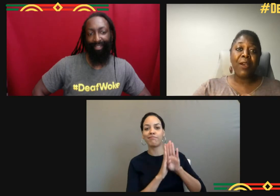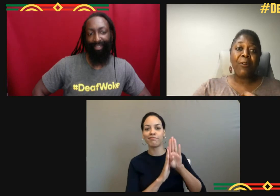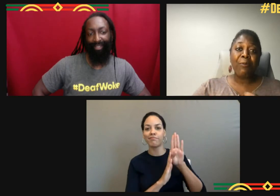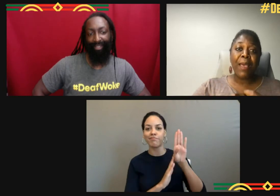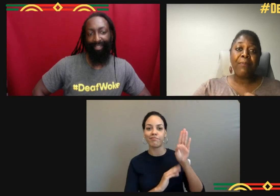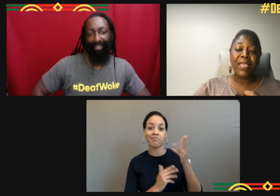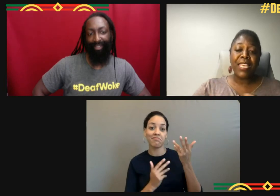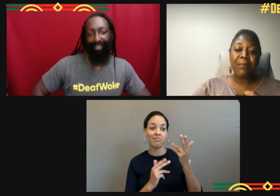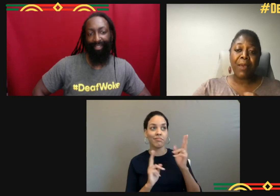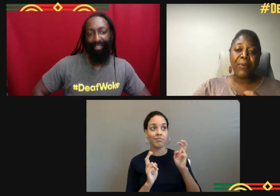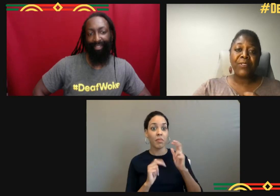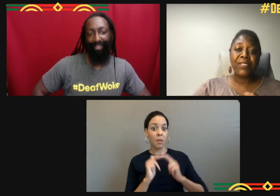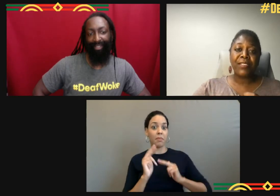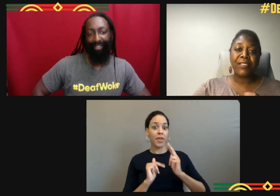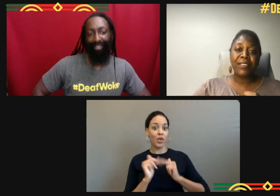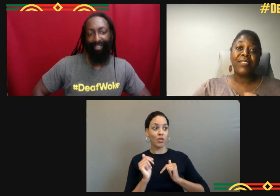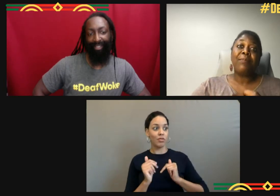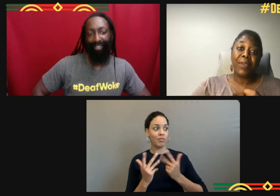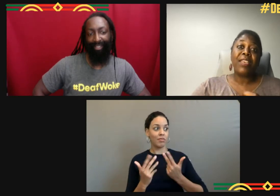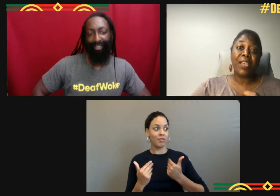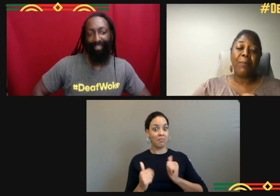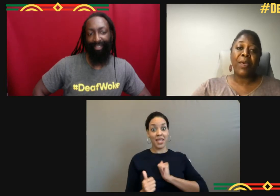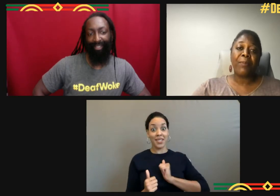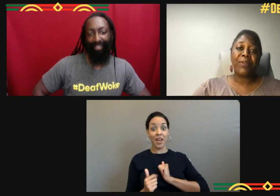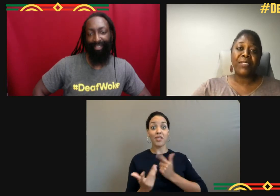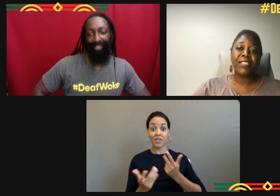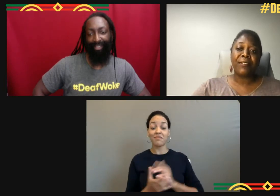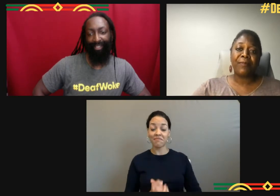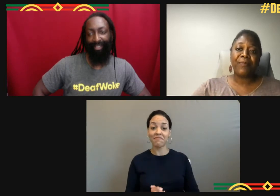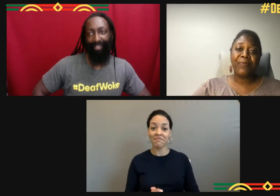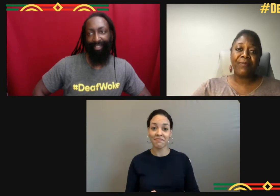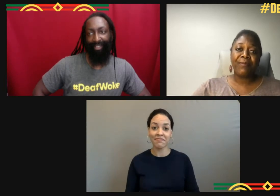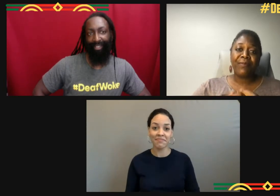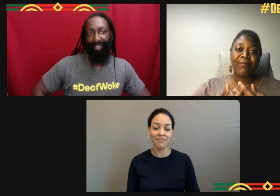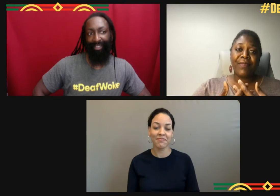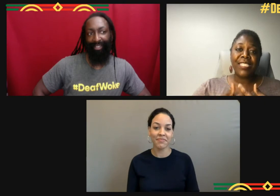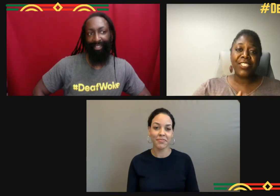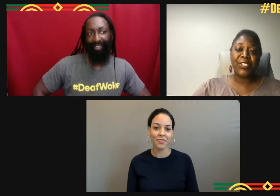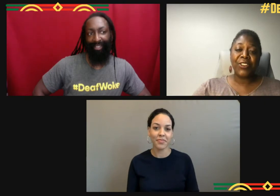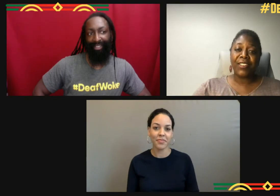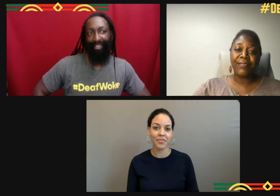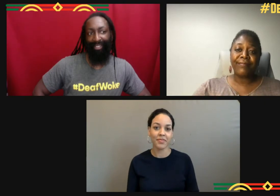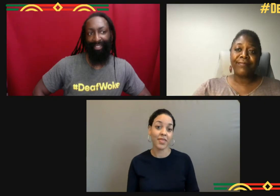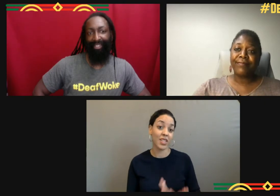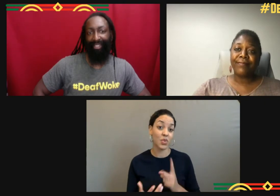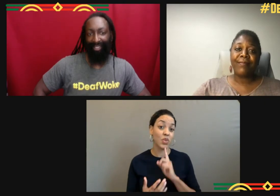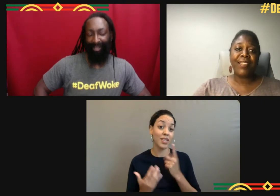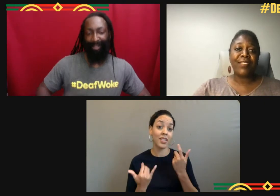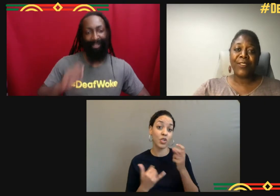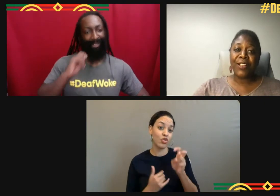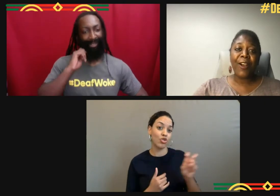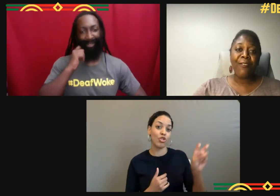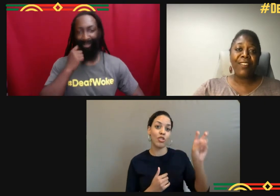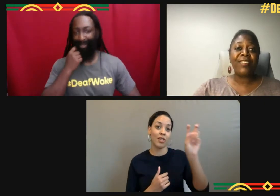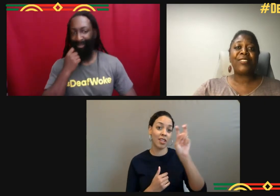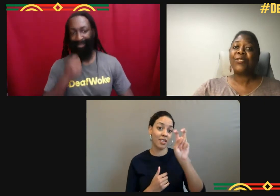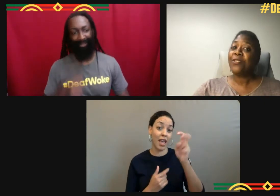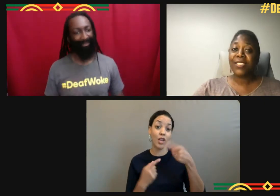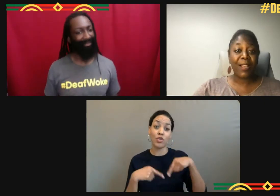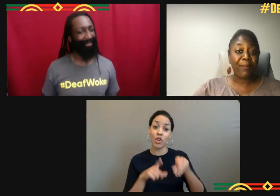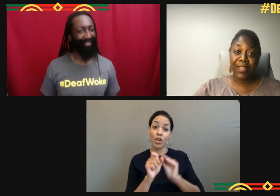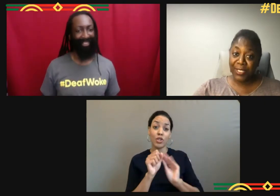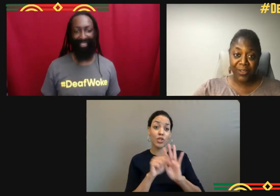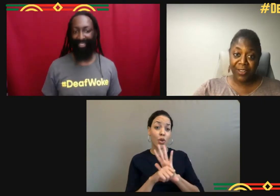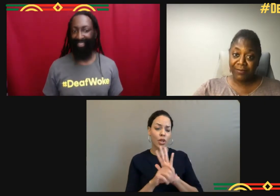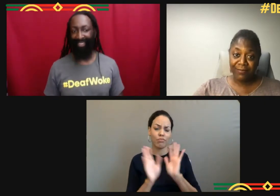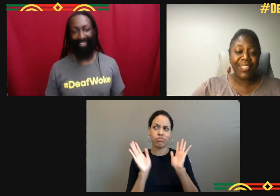guess, my person to being a better person. It's a journey. And during COVID, it sure